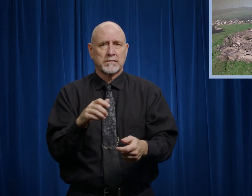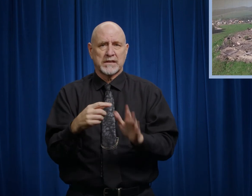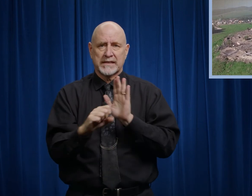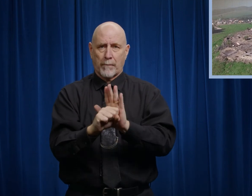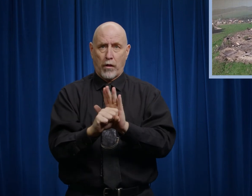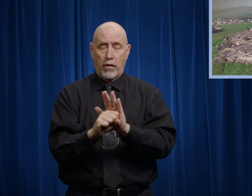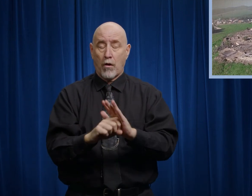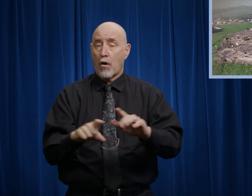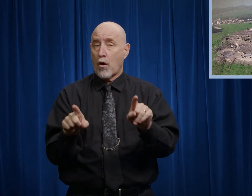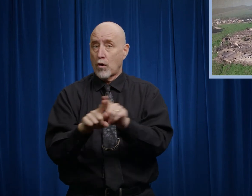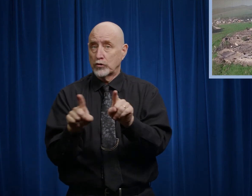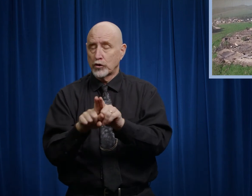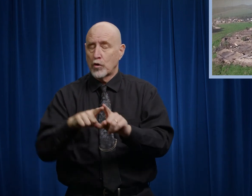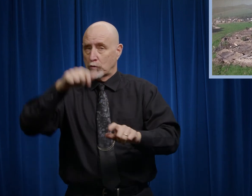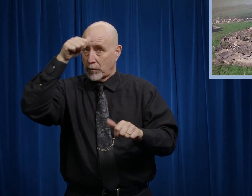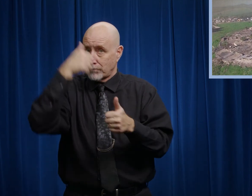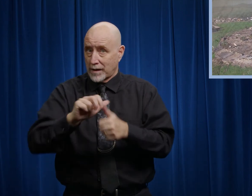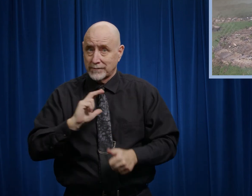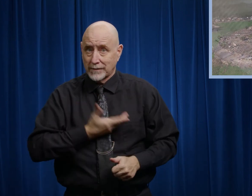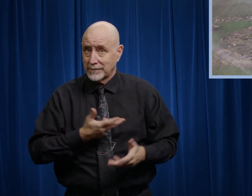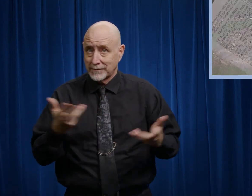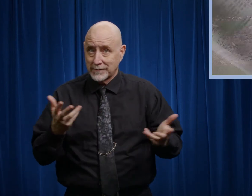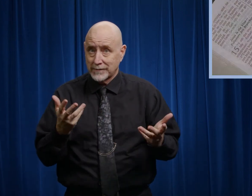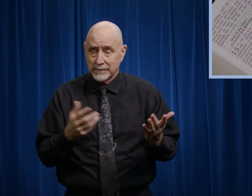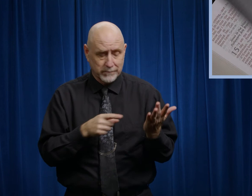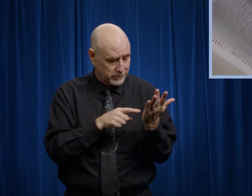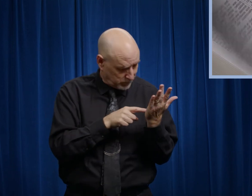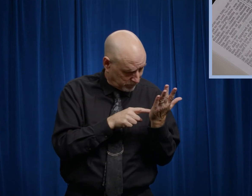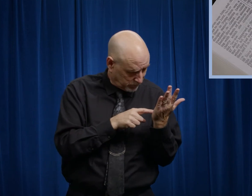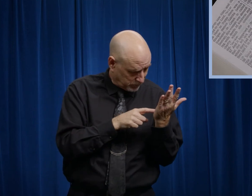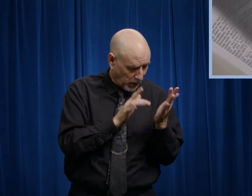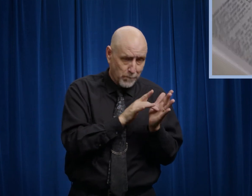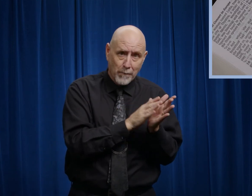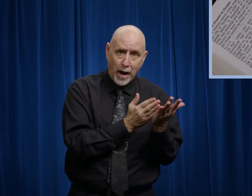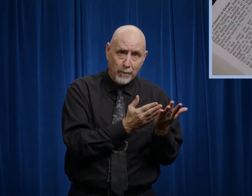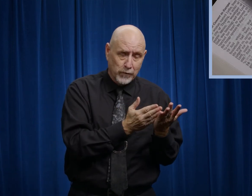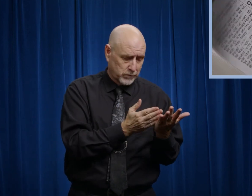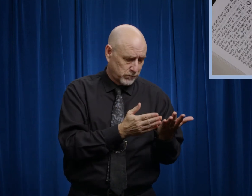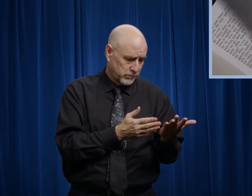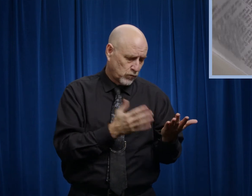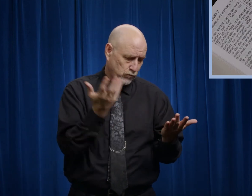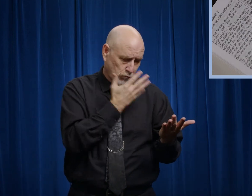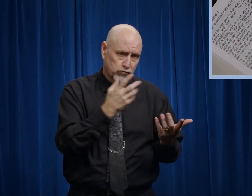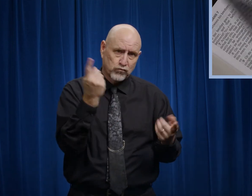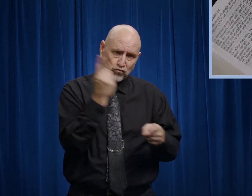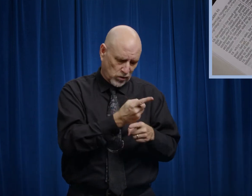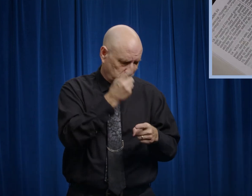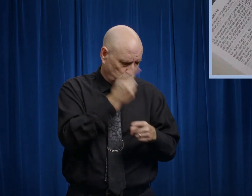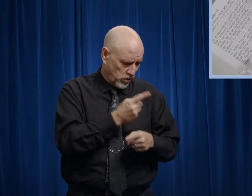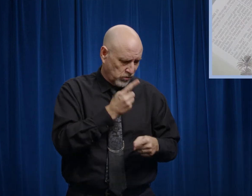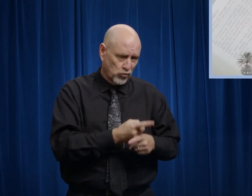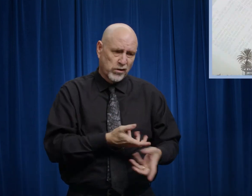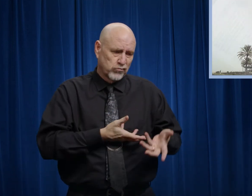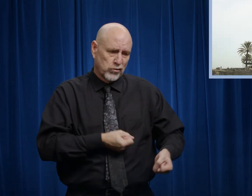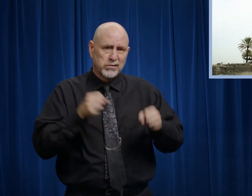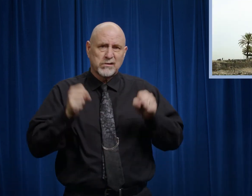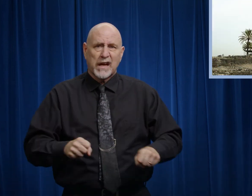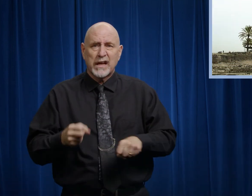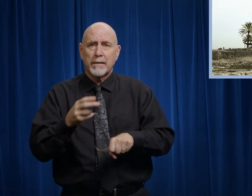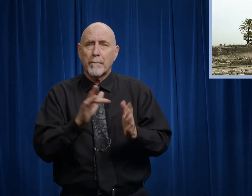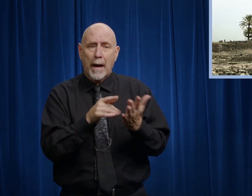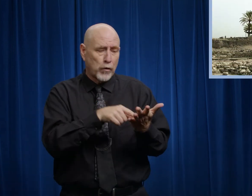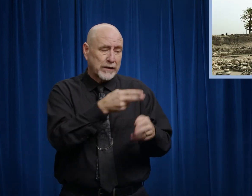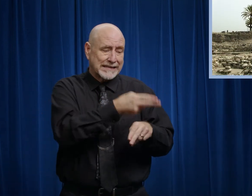dominance, but it also stands as a reminder of the accuracy and the reliability of the Bible.